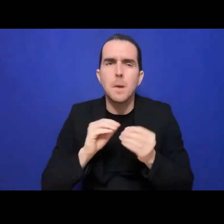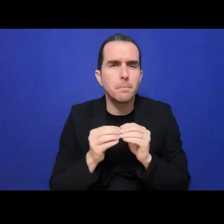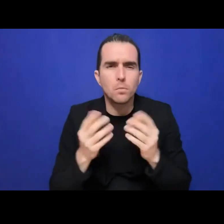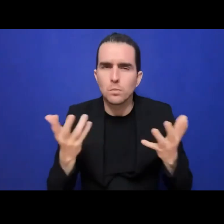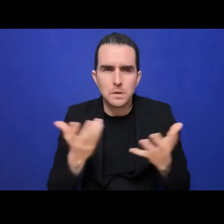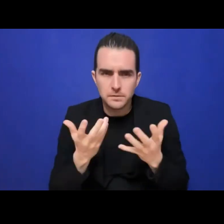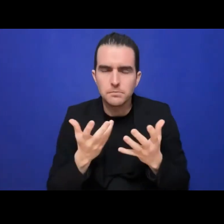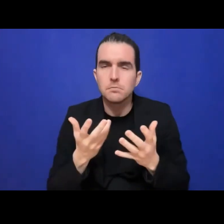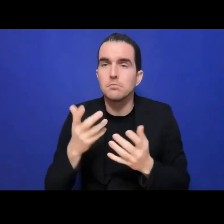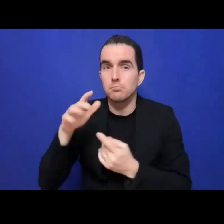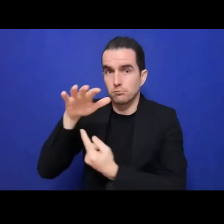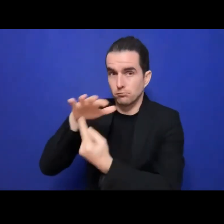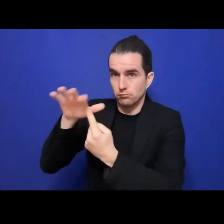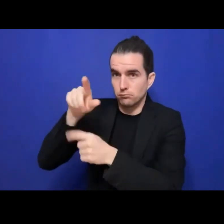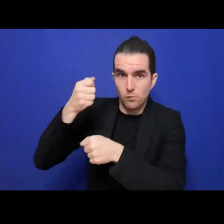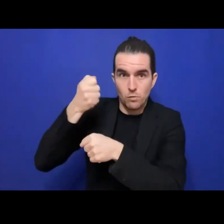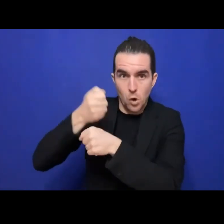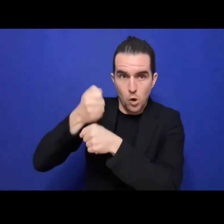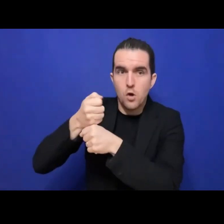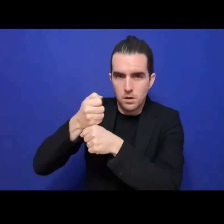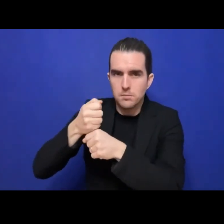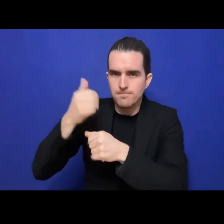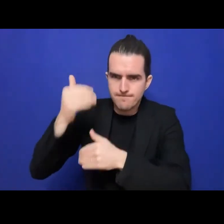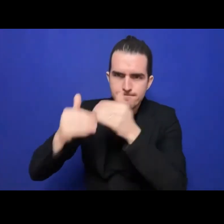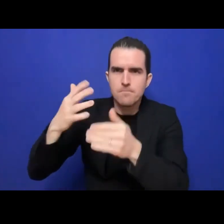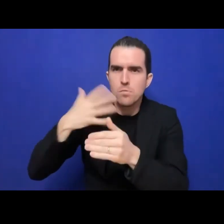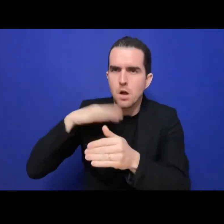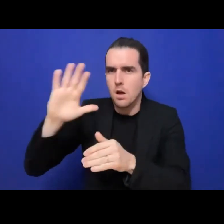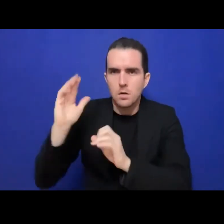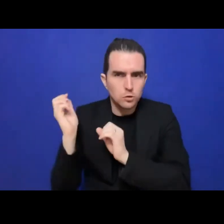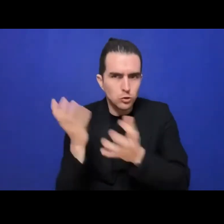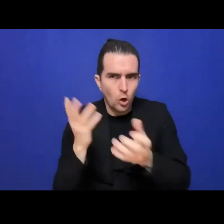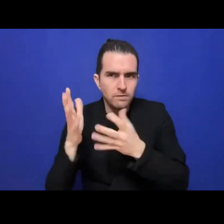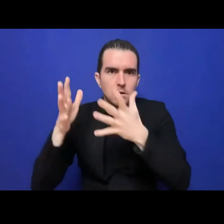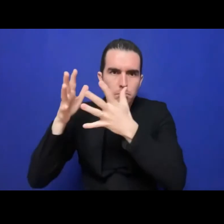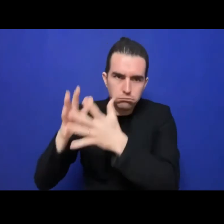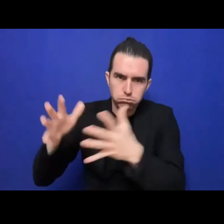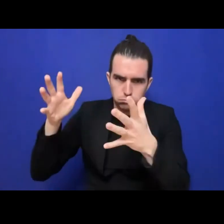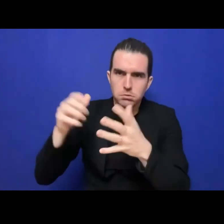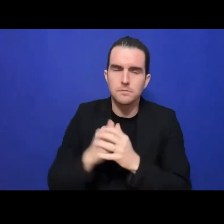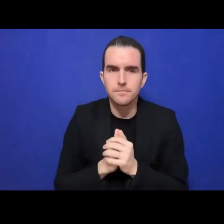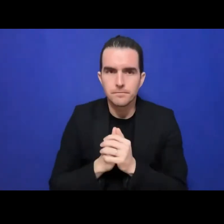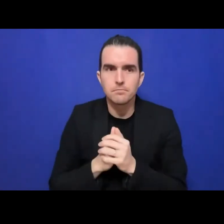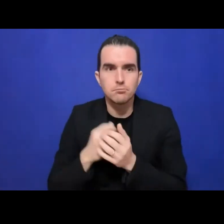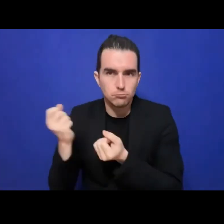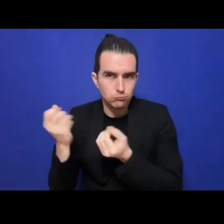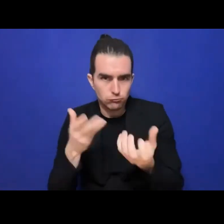reach more people and to cover more geographical area, and maybe to lower the cost